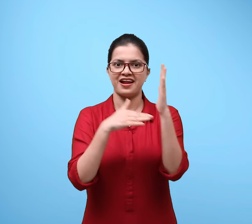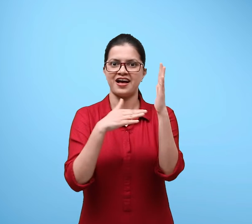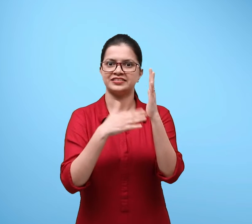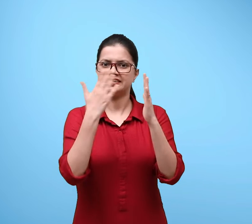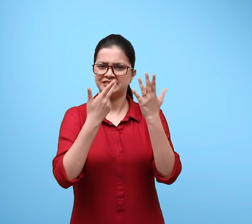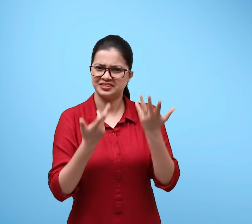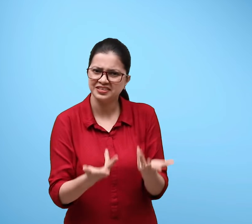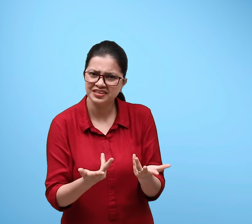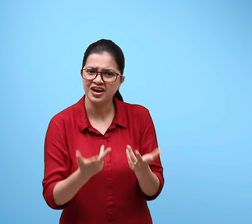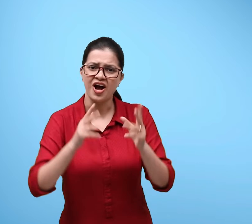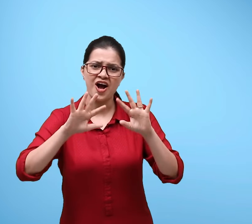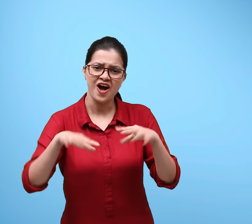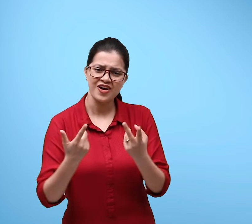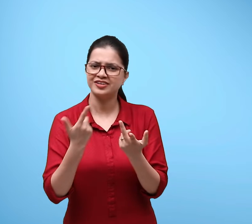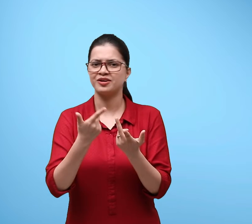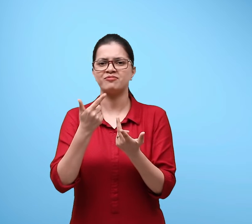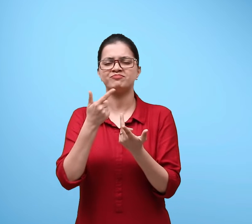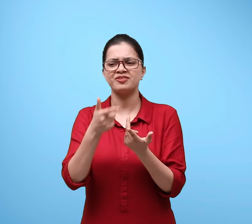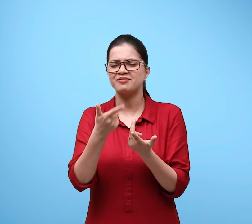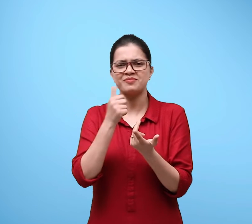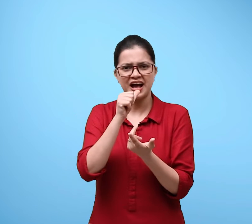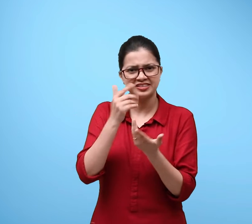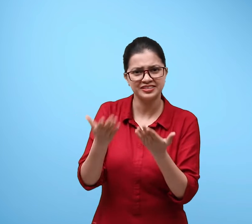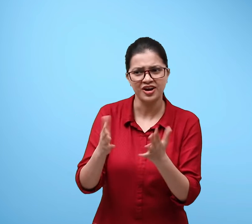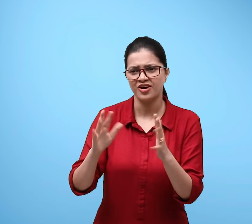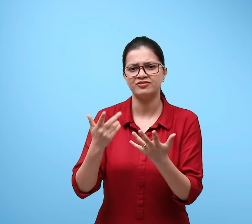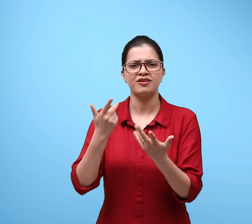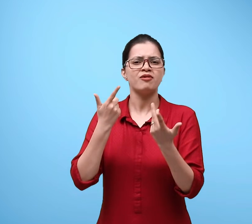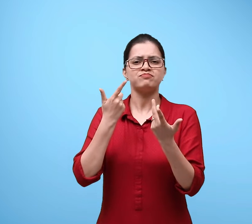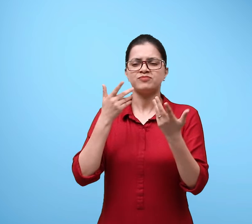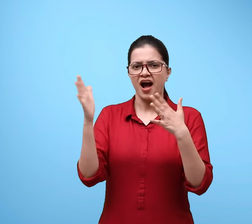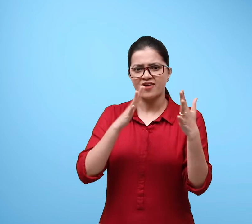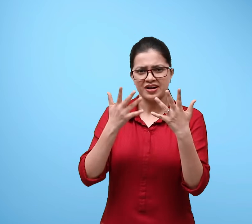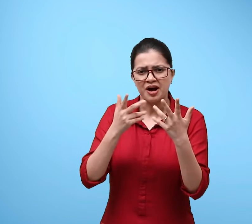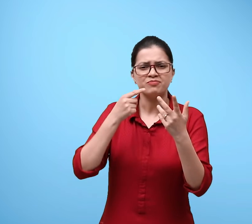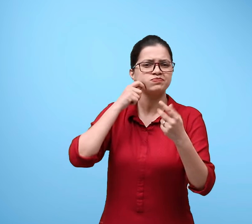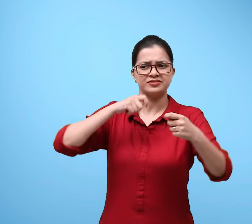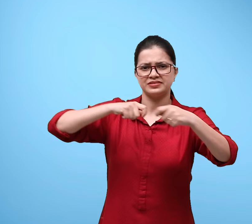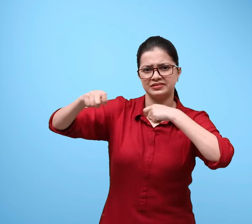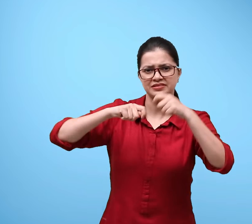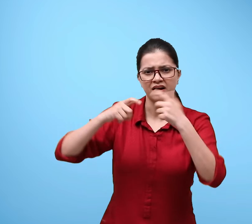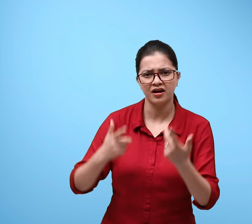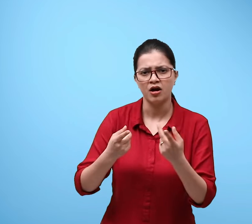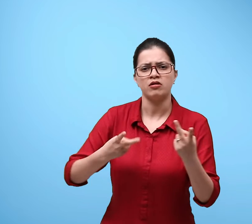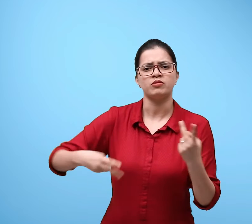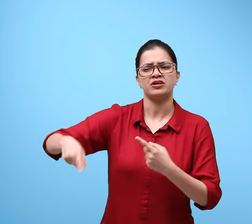Glass, water, air and some plastics are examples of transparent materials.